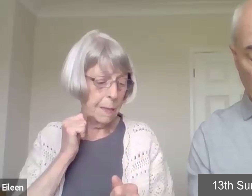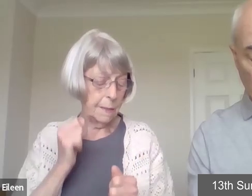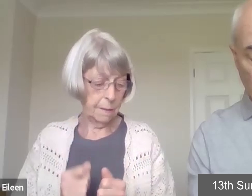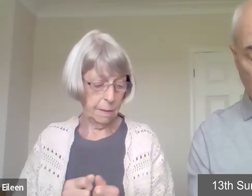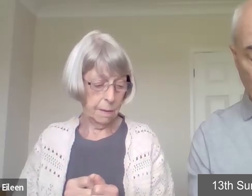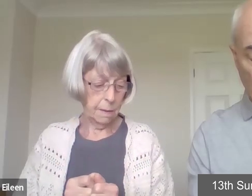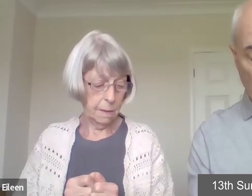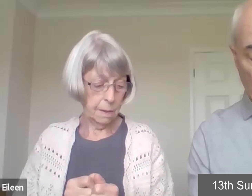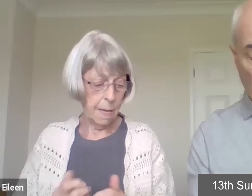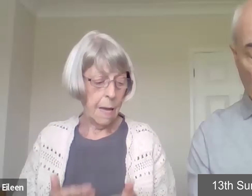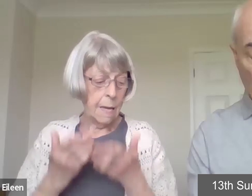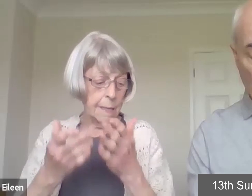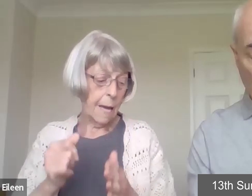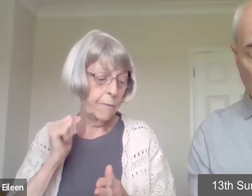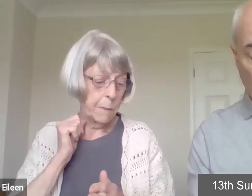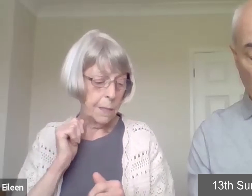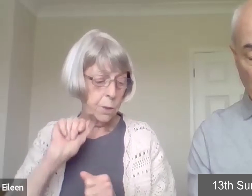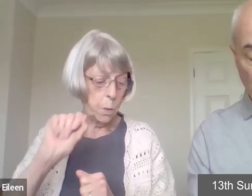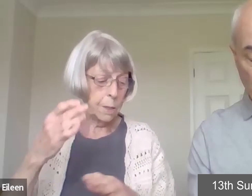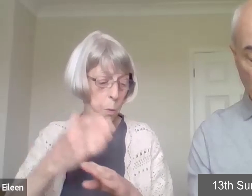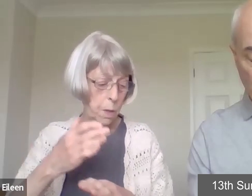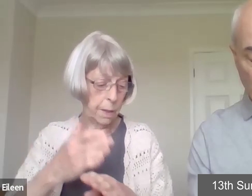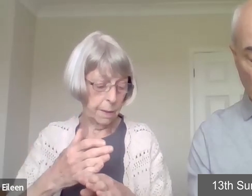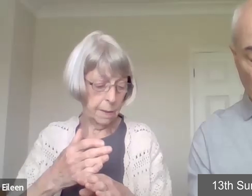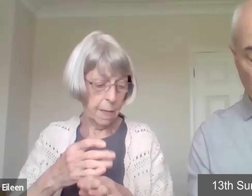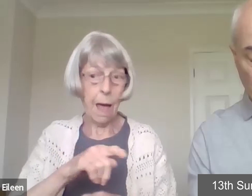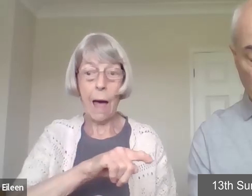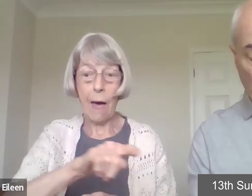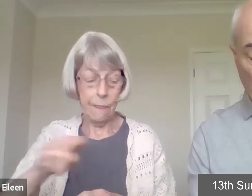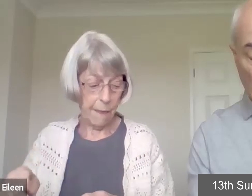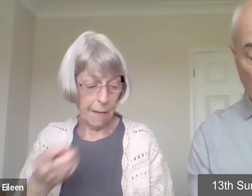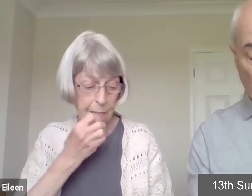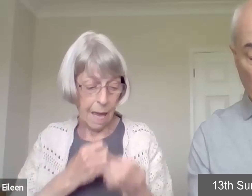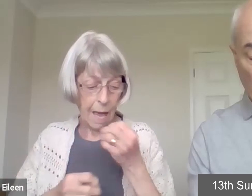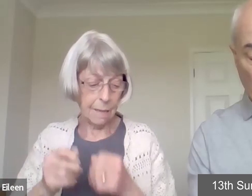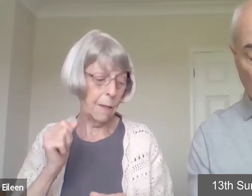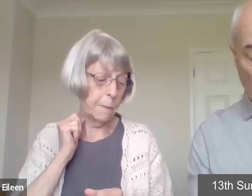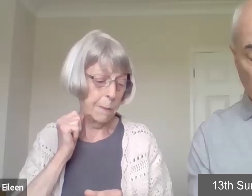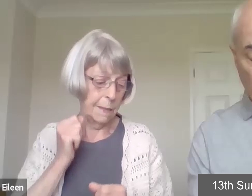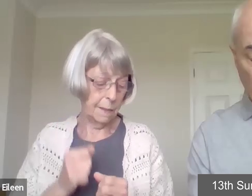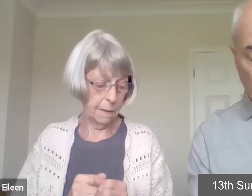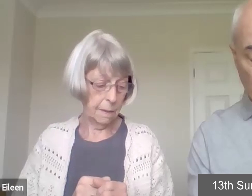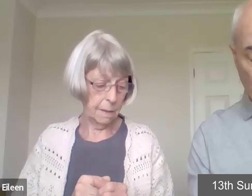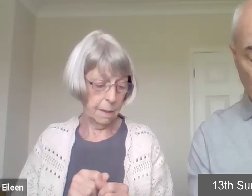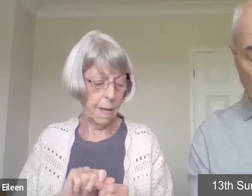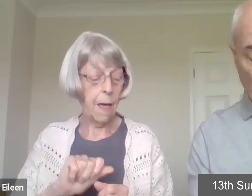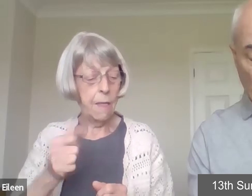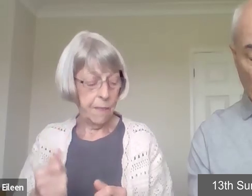meat. He gave the meat to his workers, and they ate the meat.